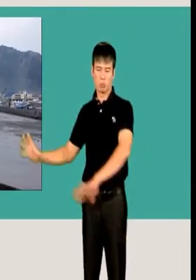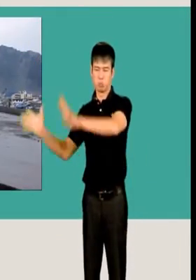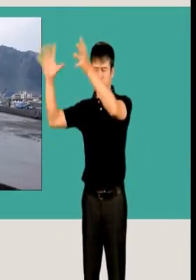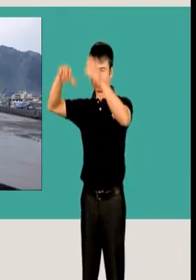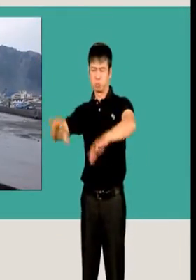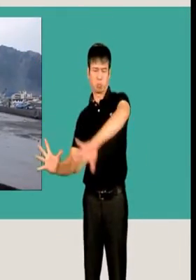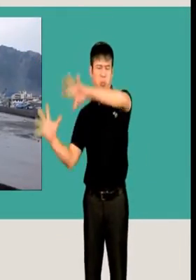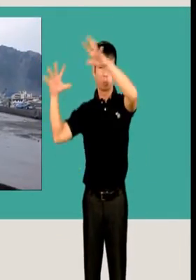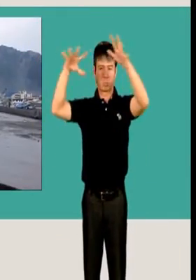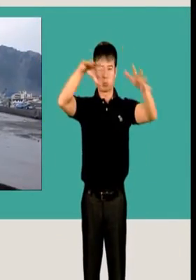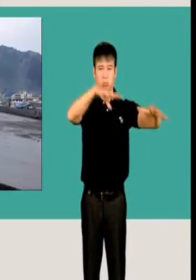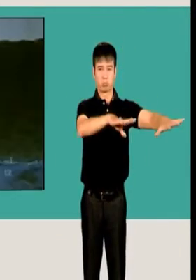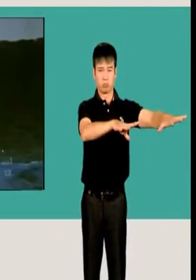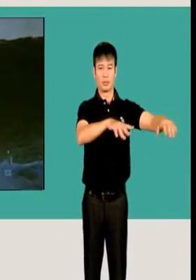and tsunamis.